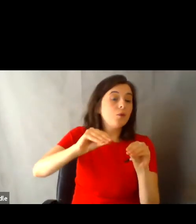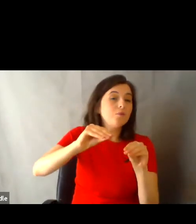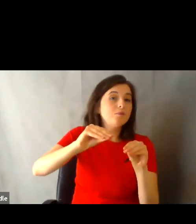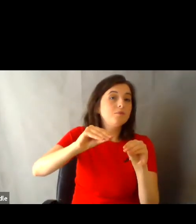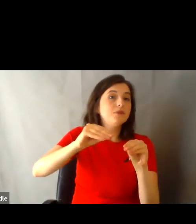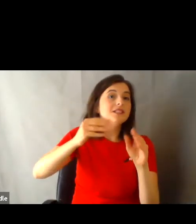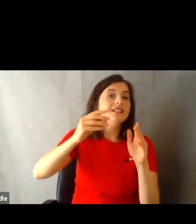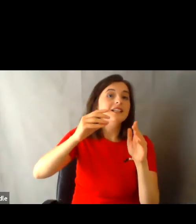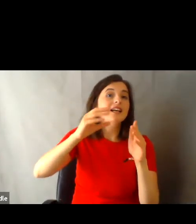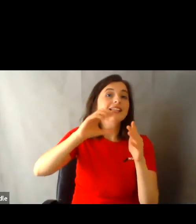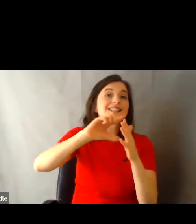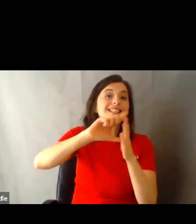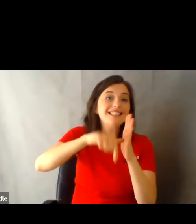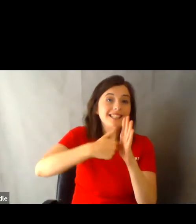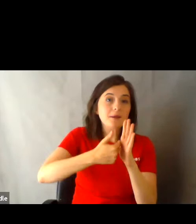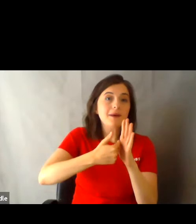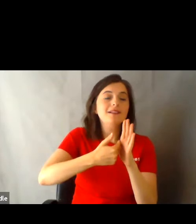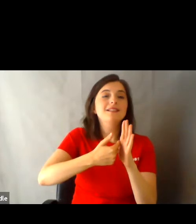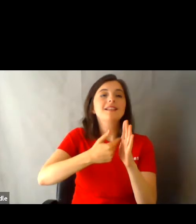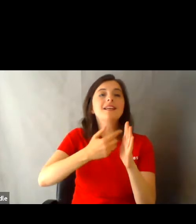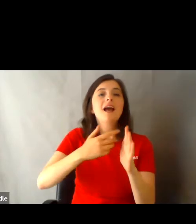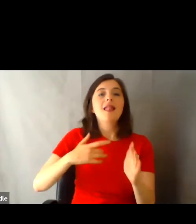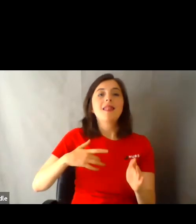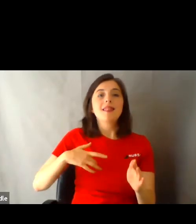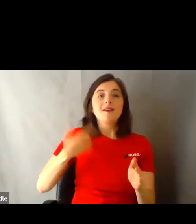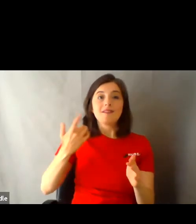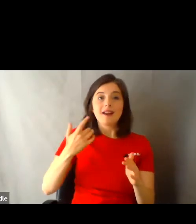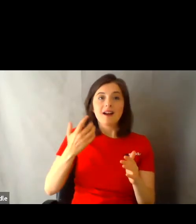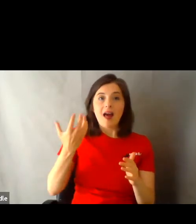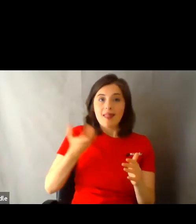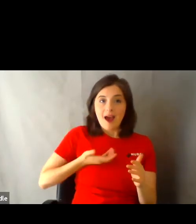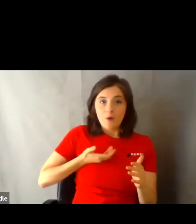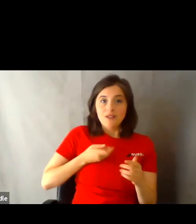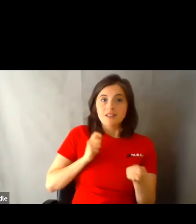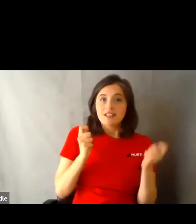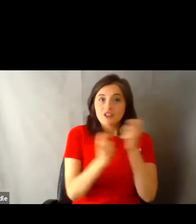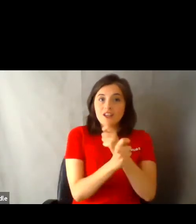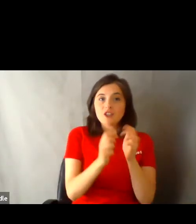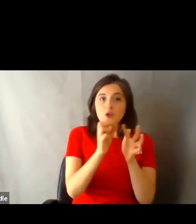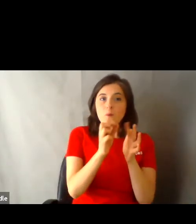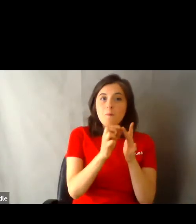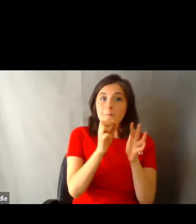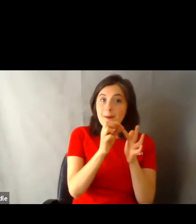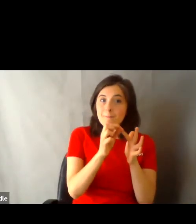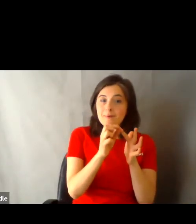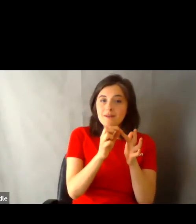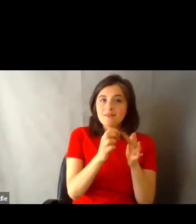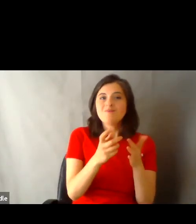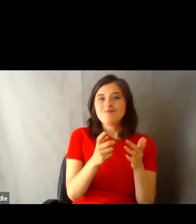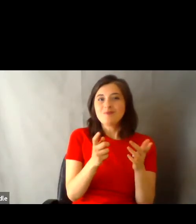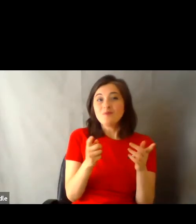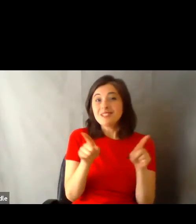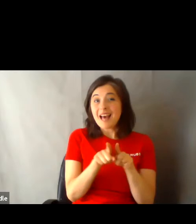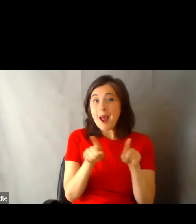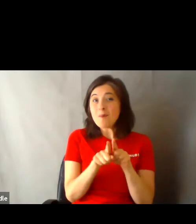disability living allowance and introduced PIP, we did the same thing, because the PIP assessment centres